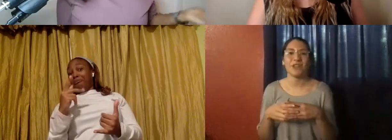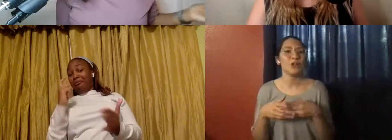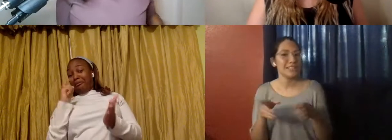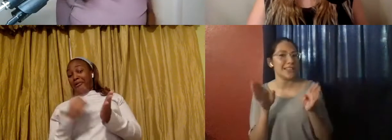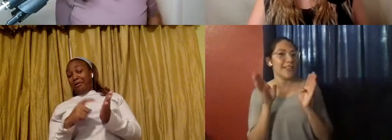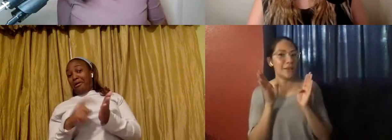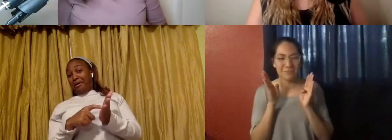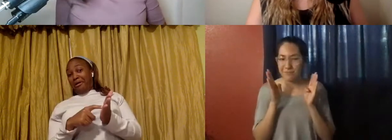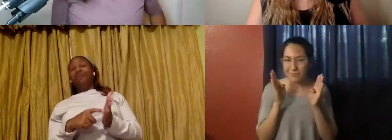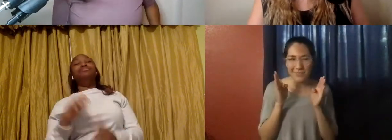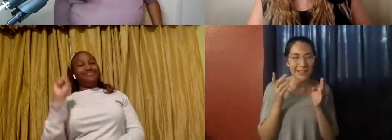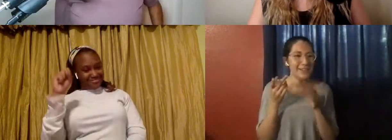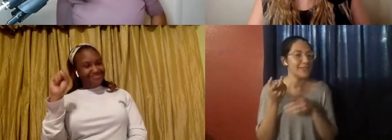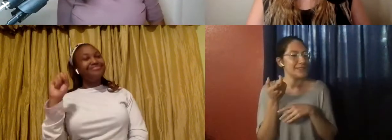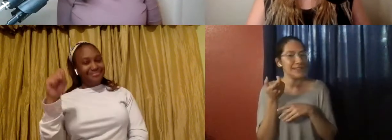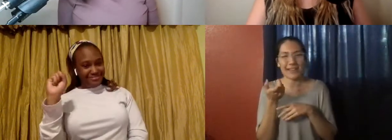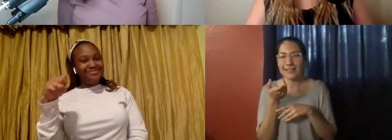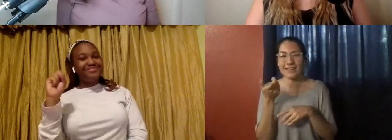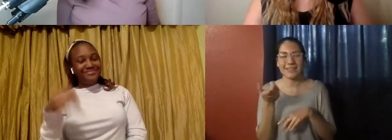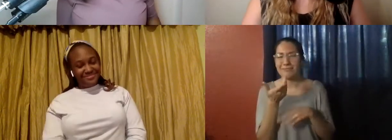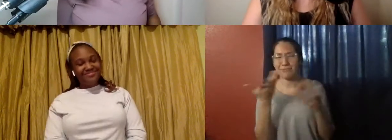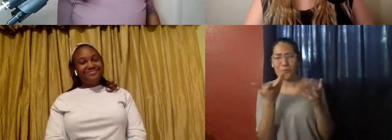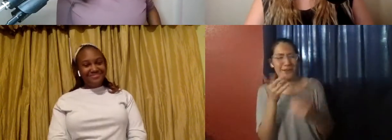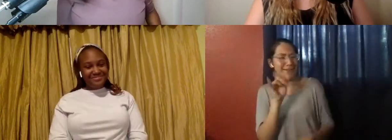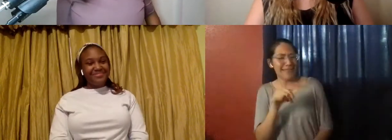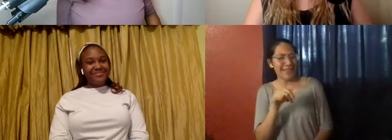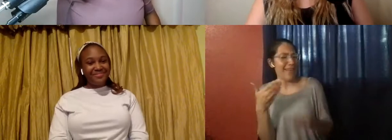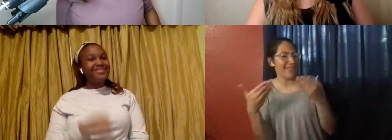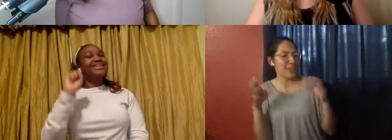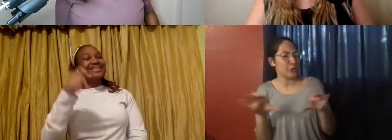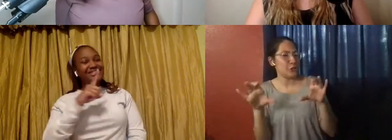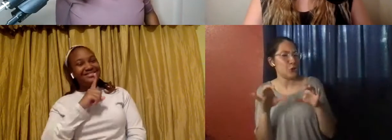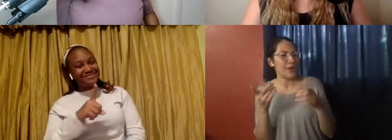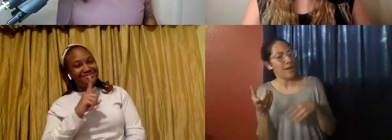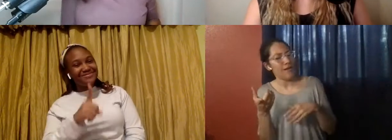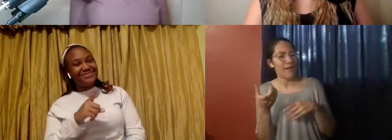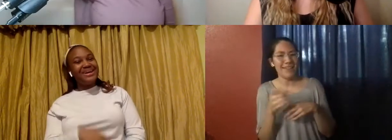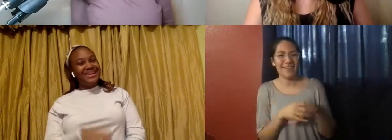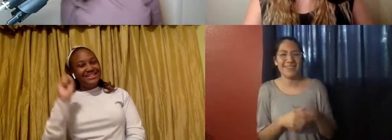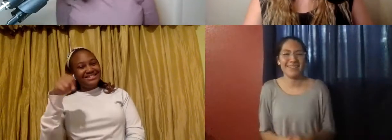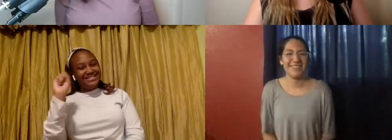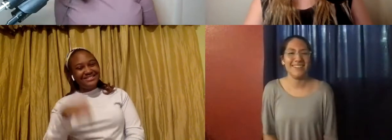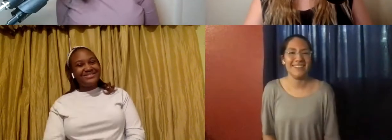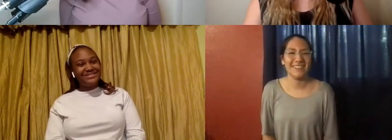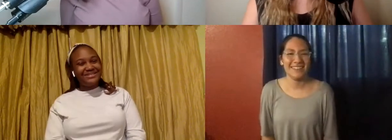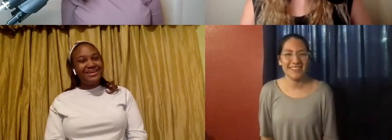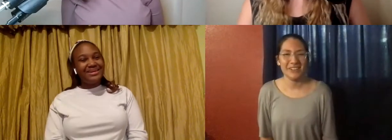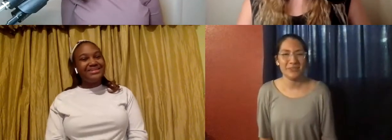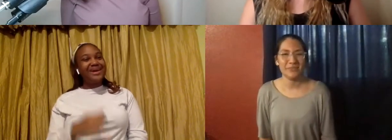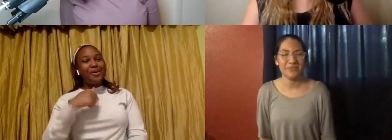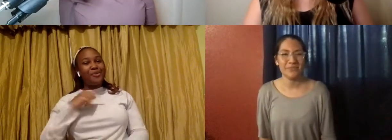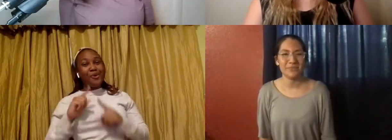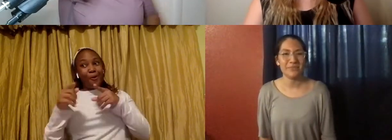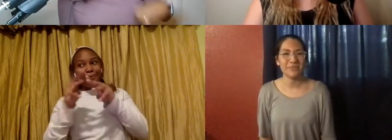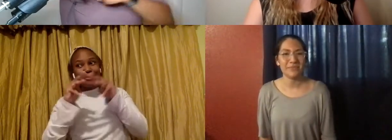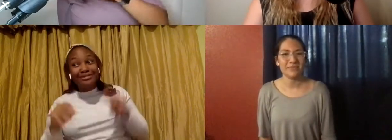foreign object in your house. Yeah. And you're like, oh, what is that thing doing? Look exactly. It's like today. I'm like going into a museum every day. I'm